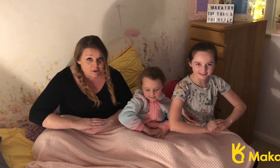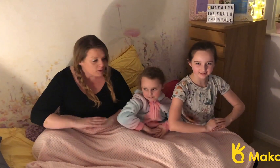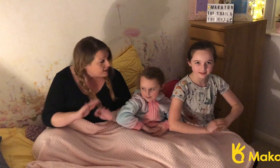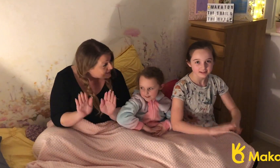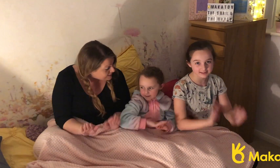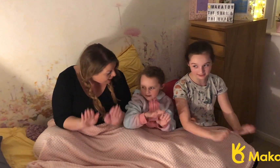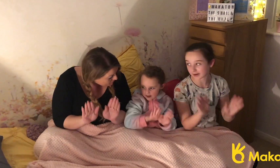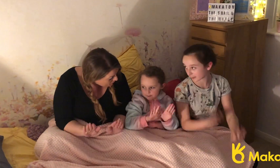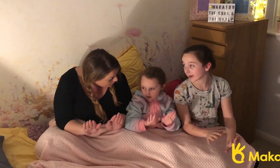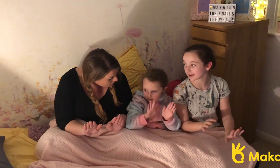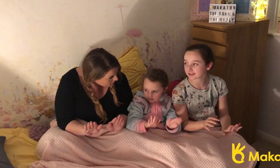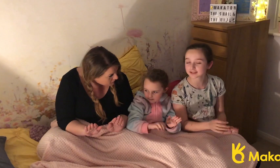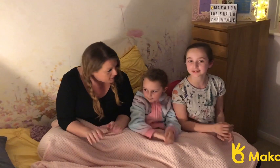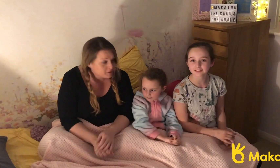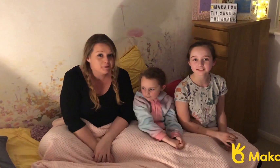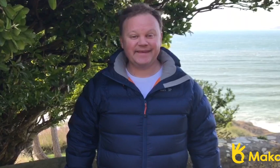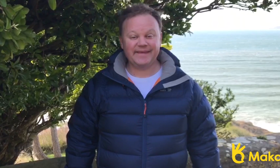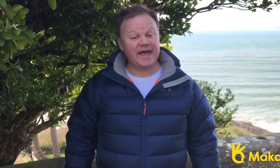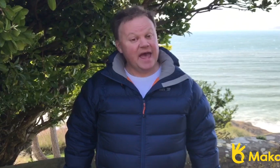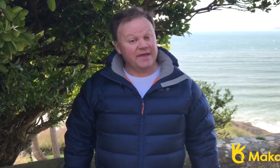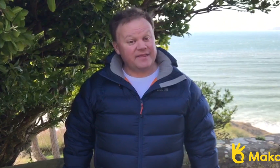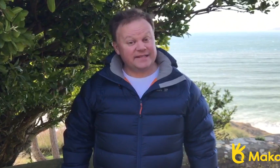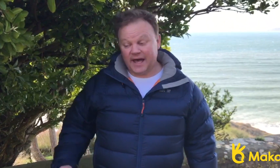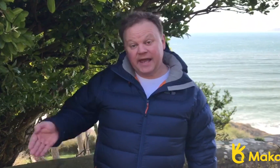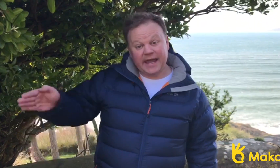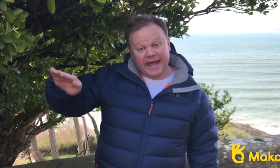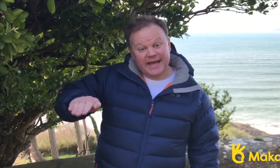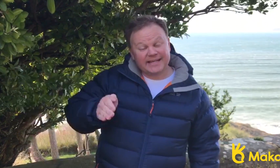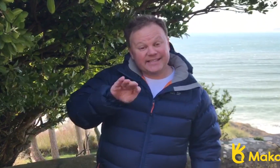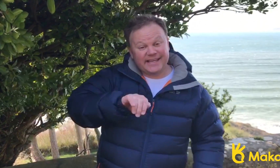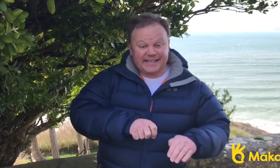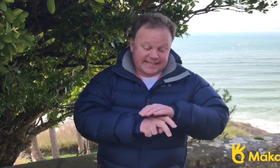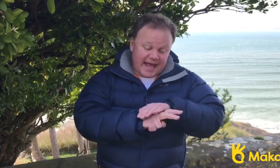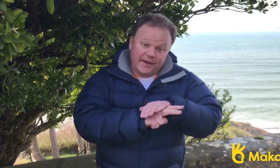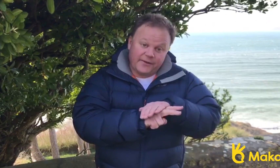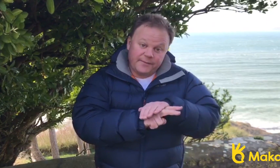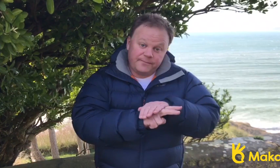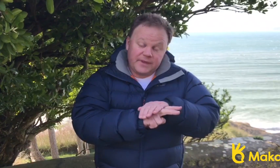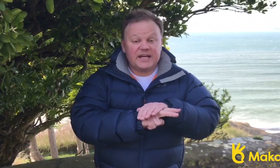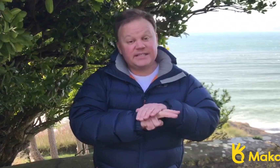still, stay put." Then the tiny sea snail